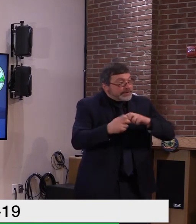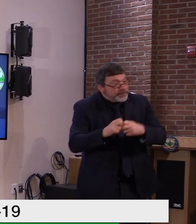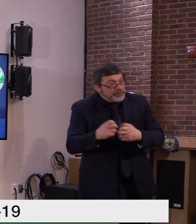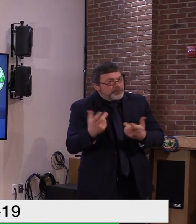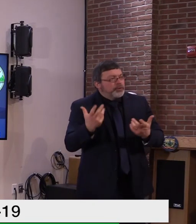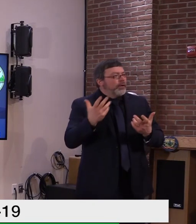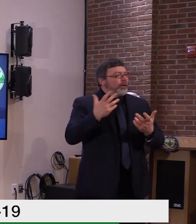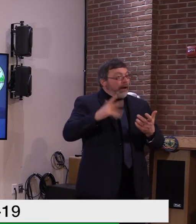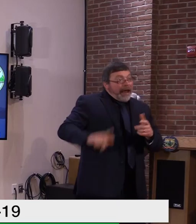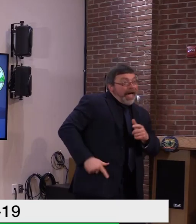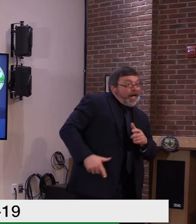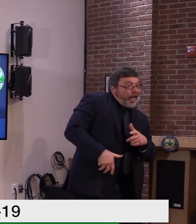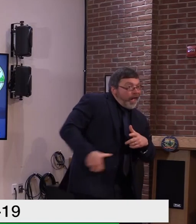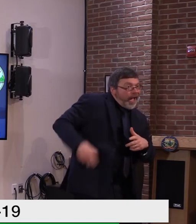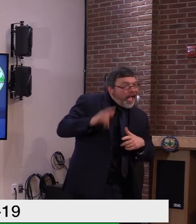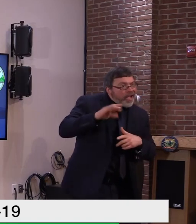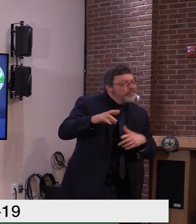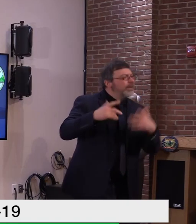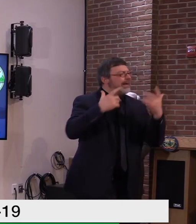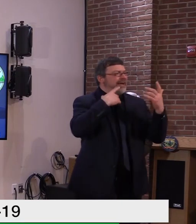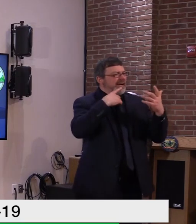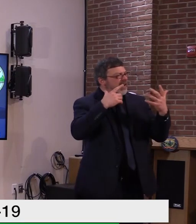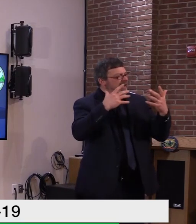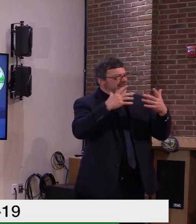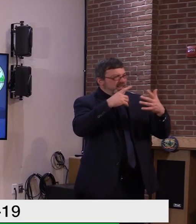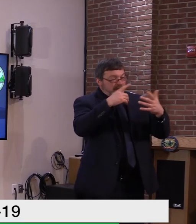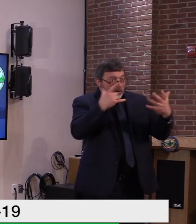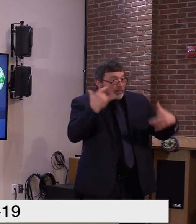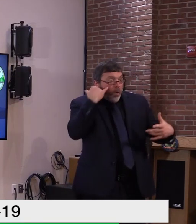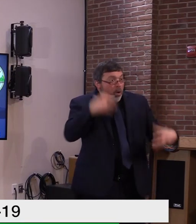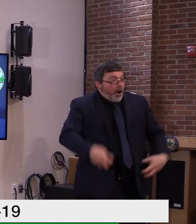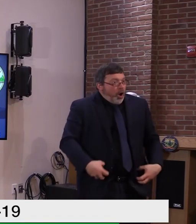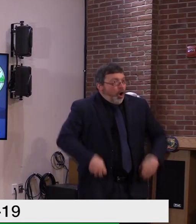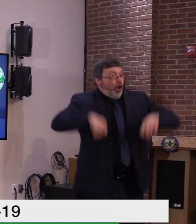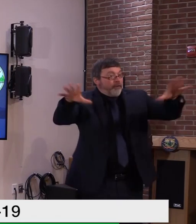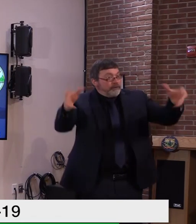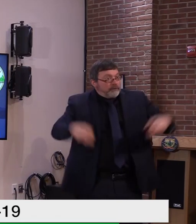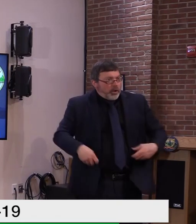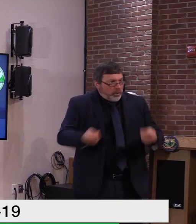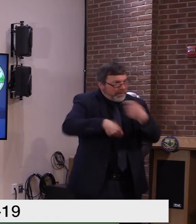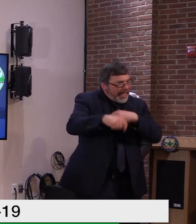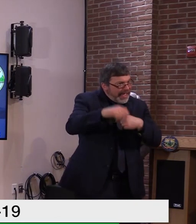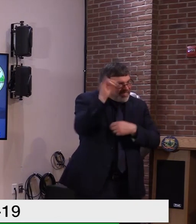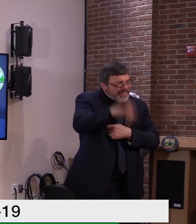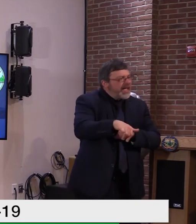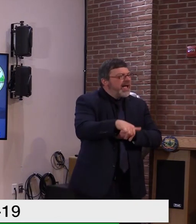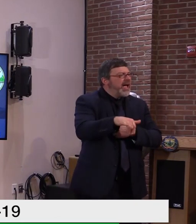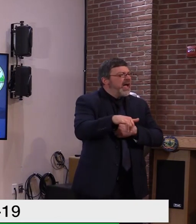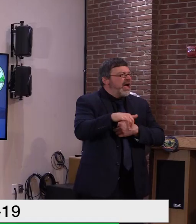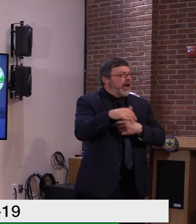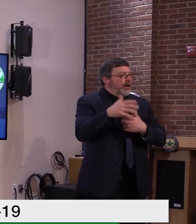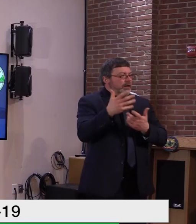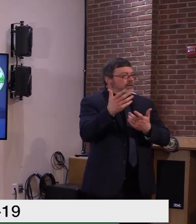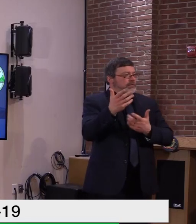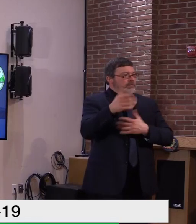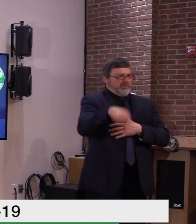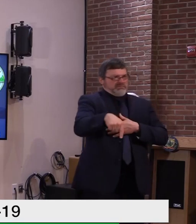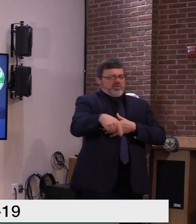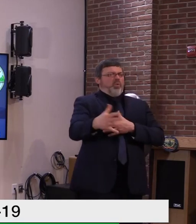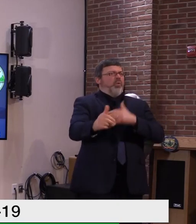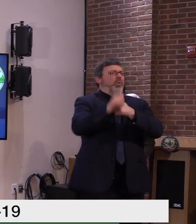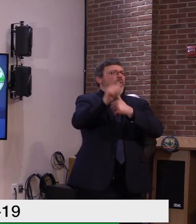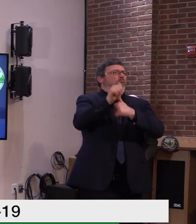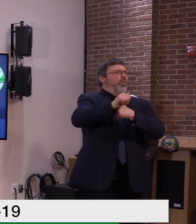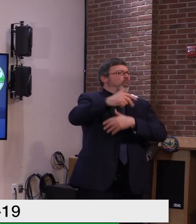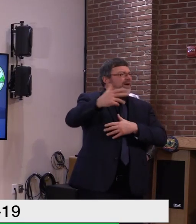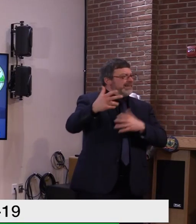immunosuppressive therapies will be on the list, because there'll be very little question about those. Greg, the county carrier.